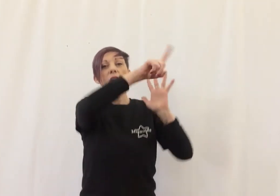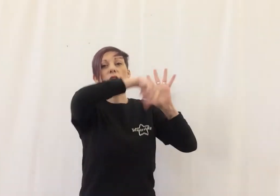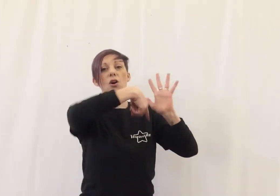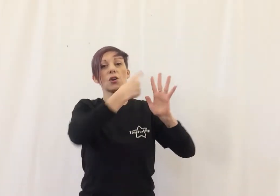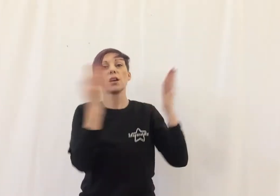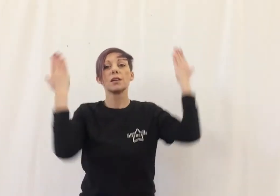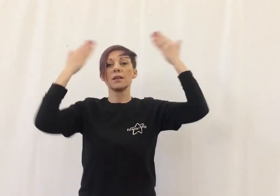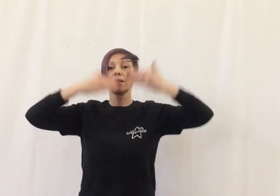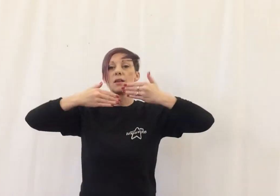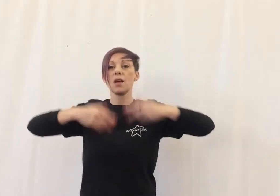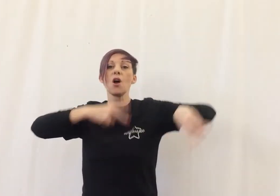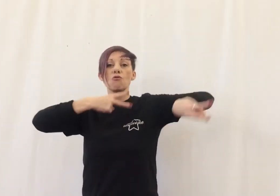clock.